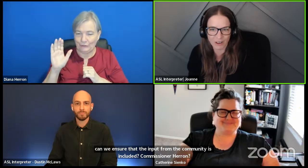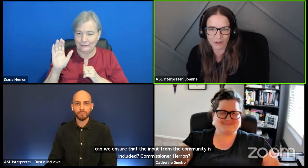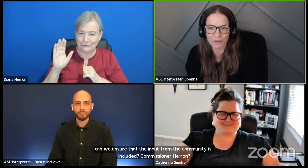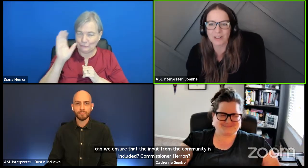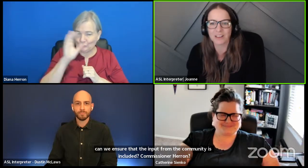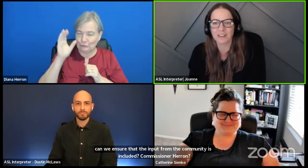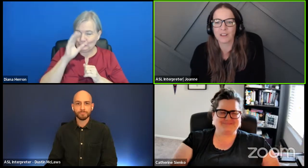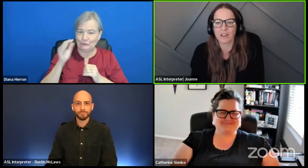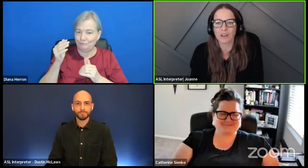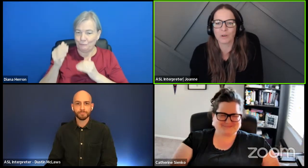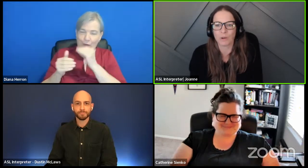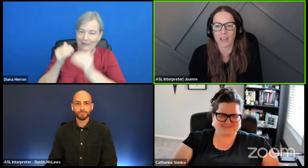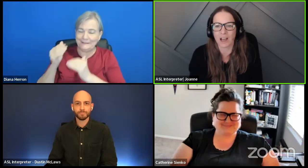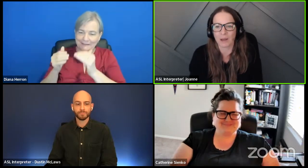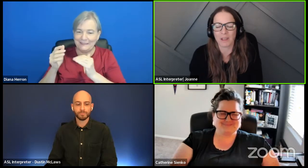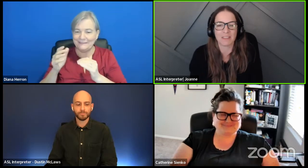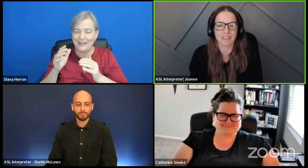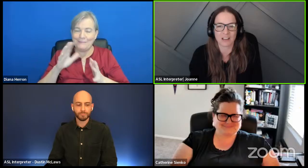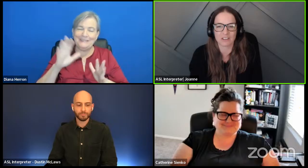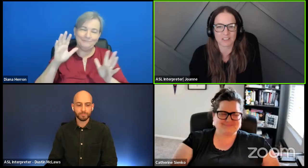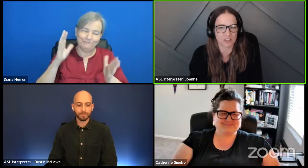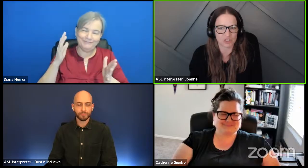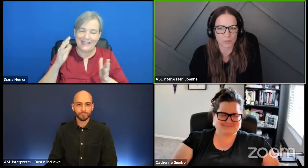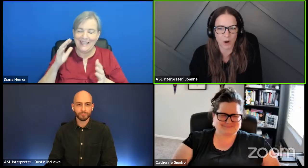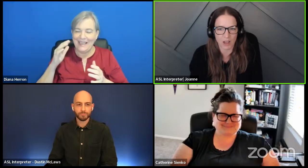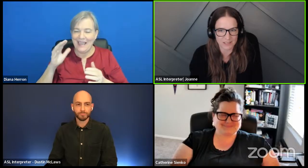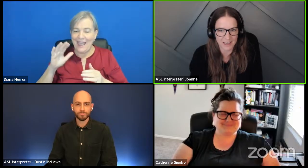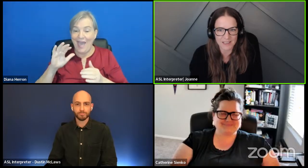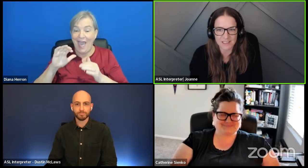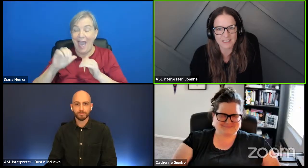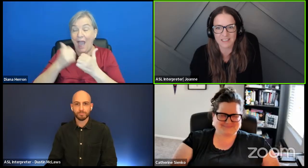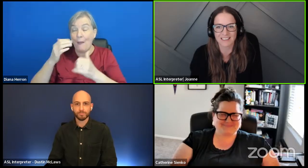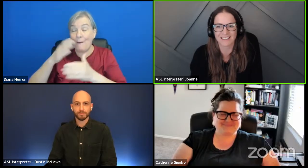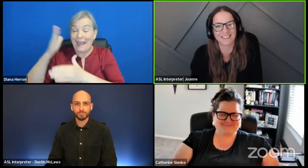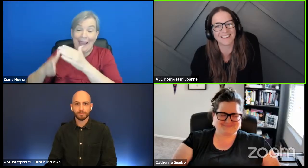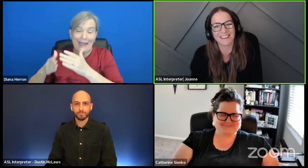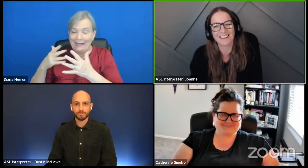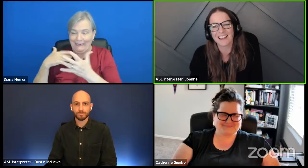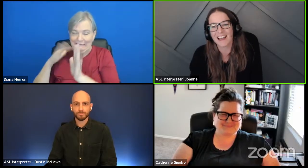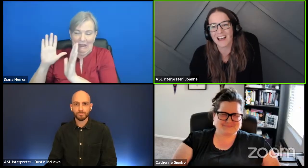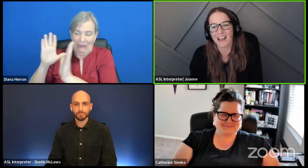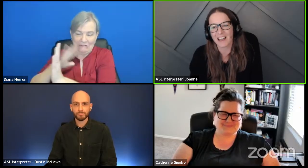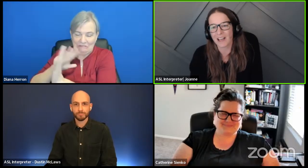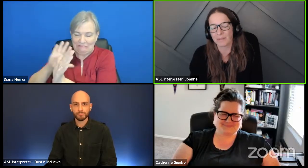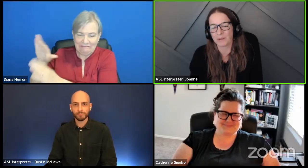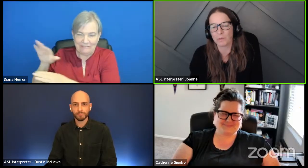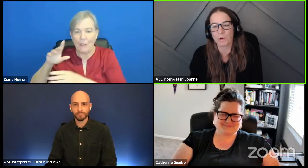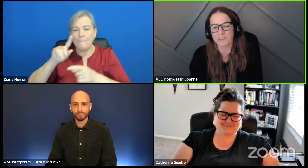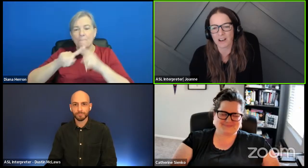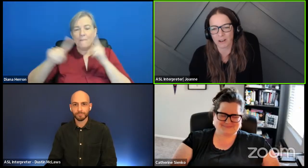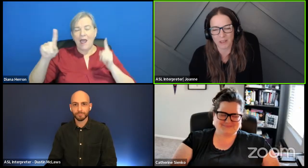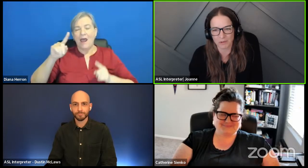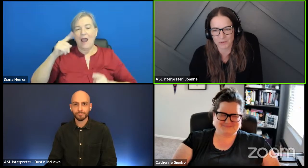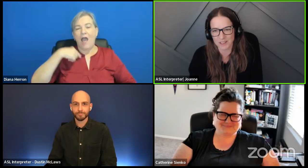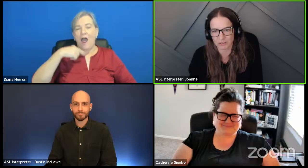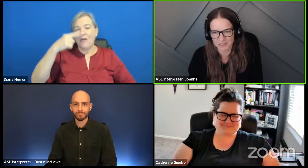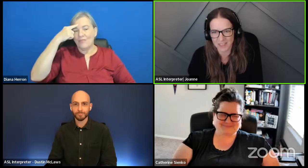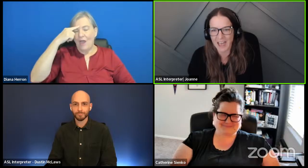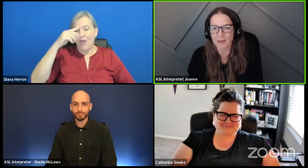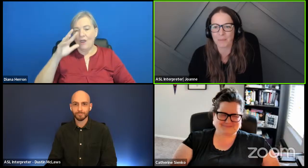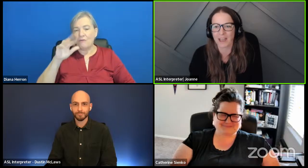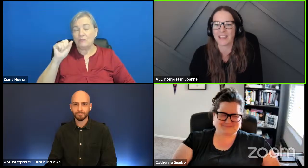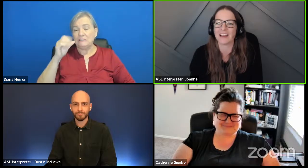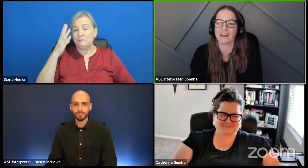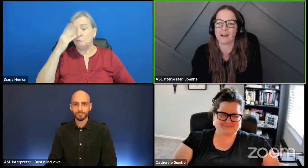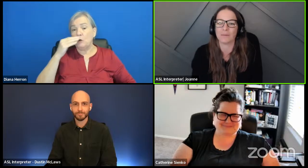long ago in their search process. I mean, we won't talk about the results